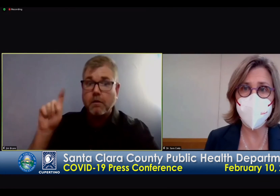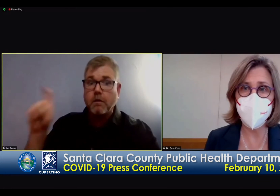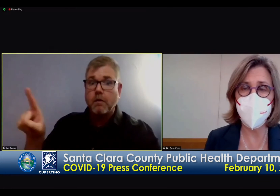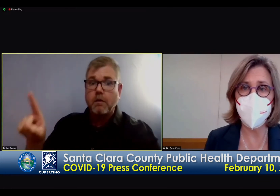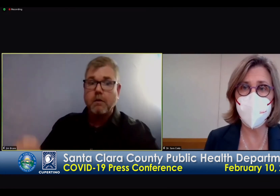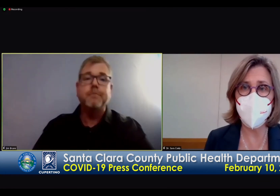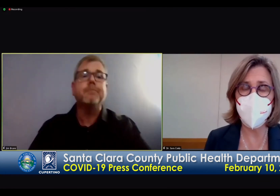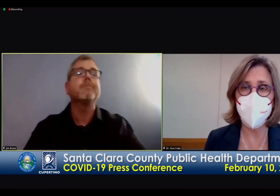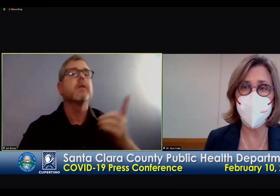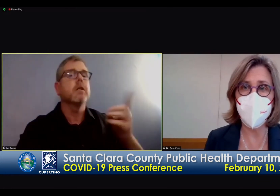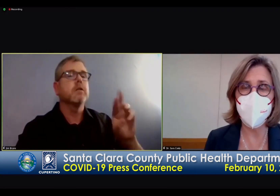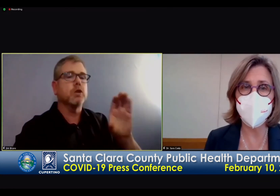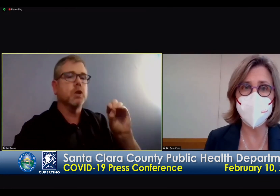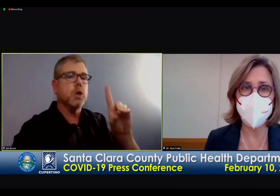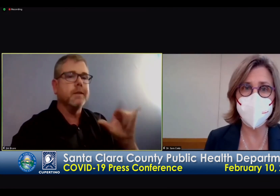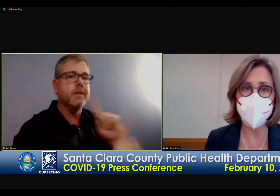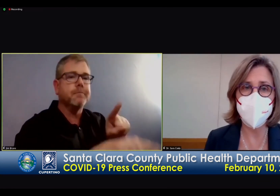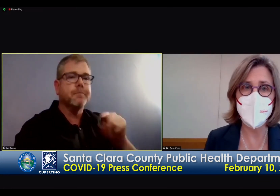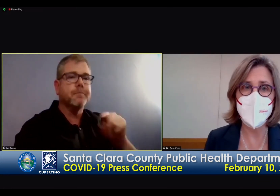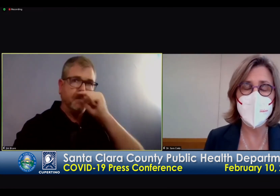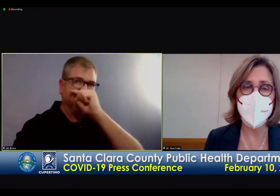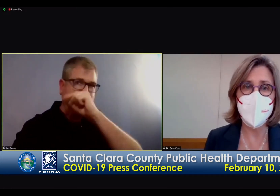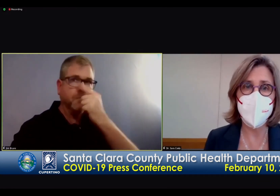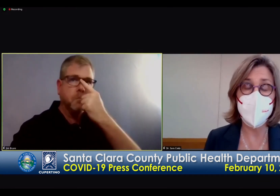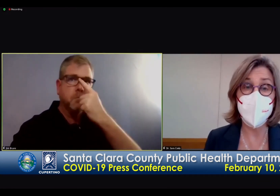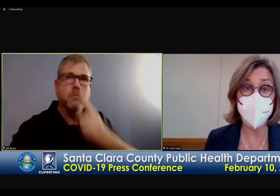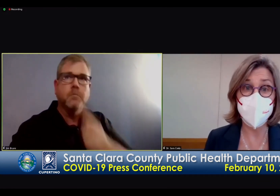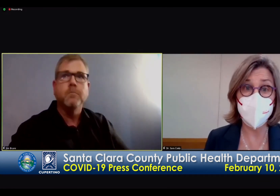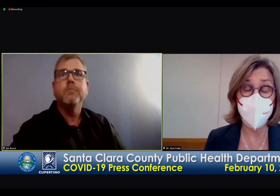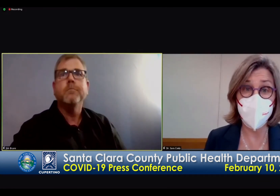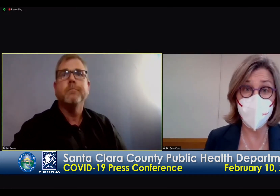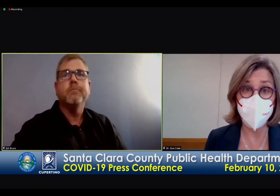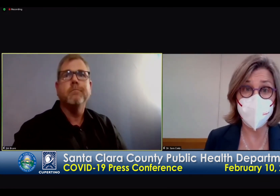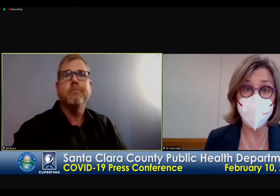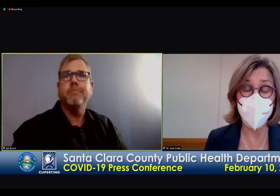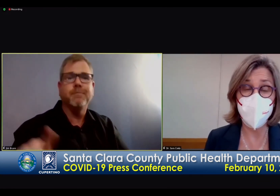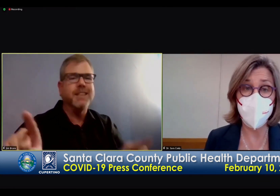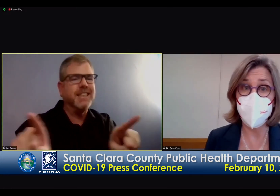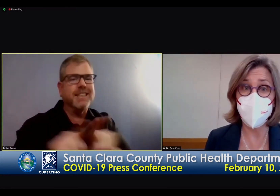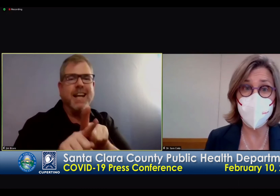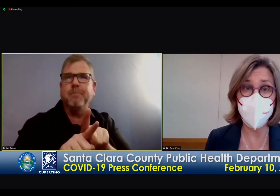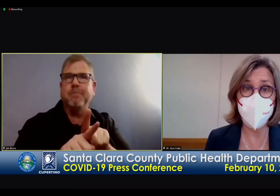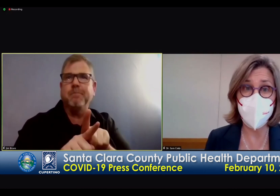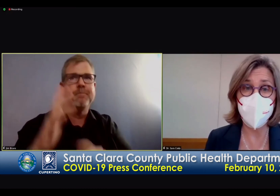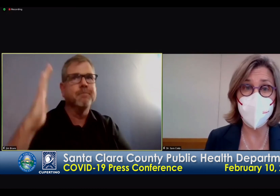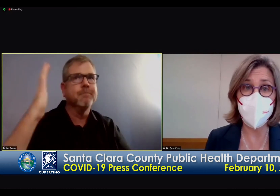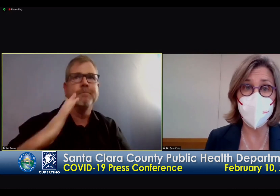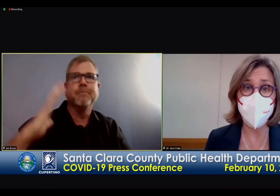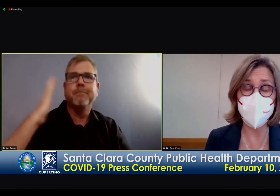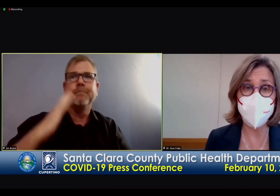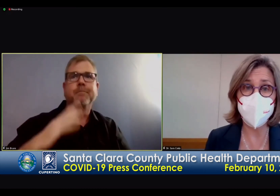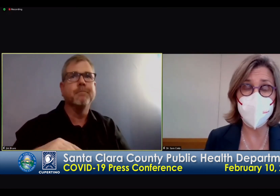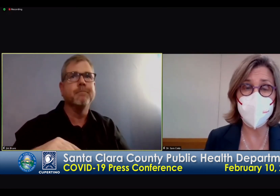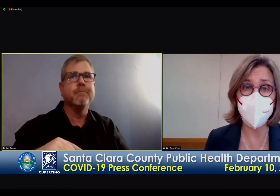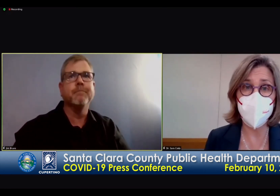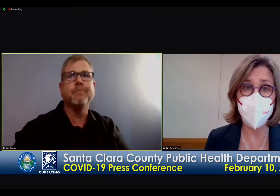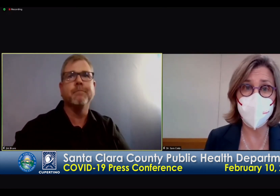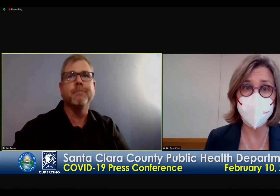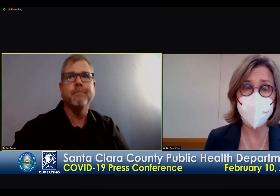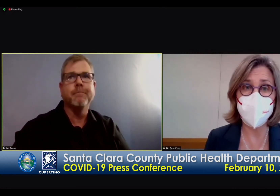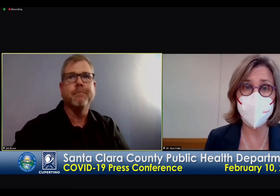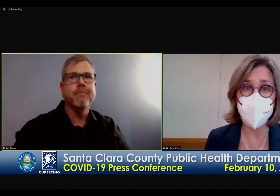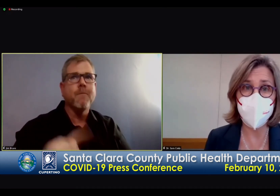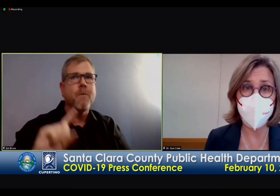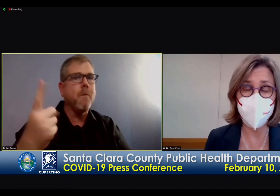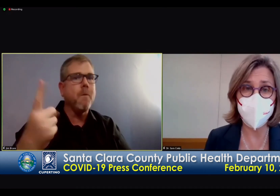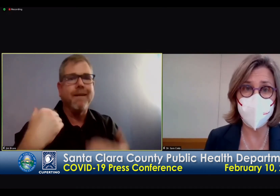testing, where we had very little testing and it was so focused. I'm sure you remember that we were only testing people who were